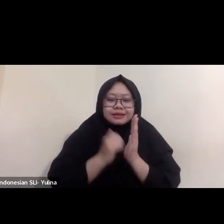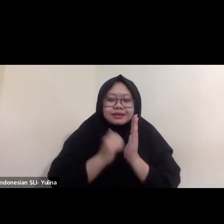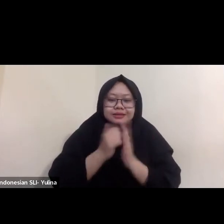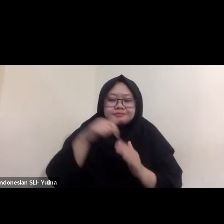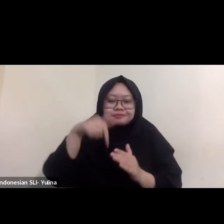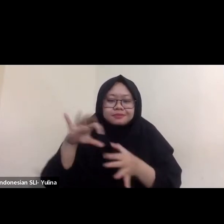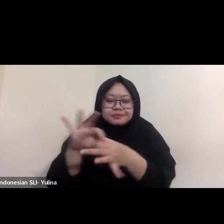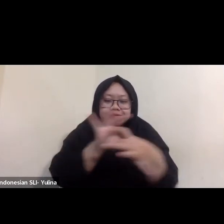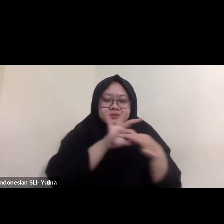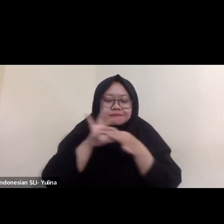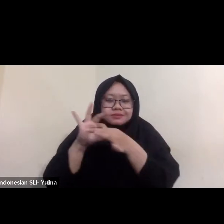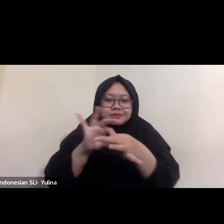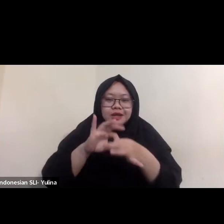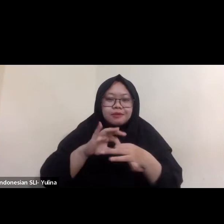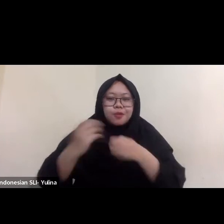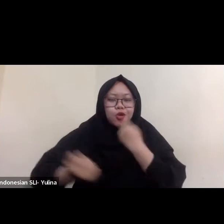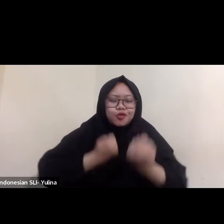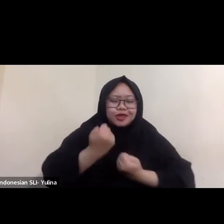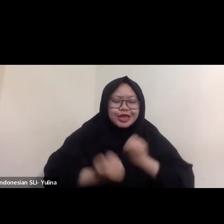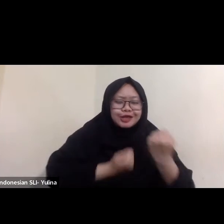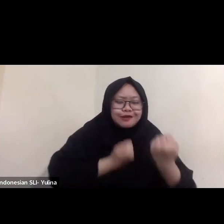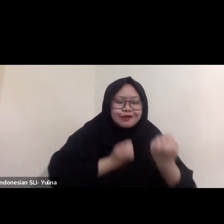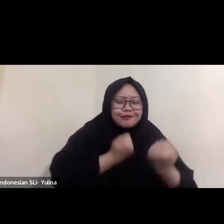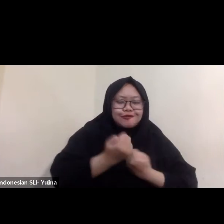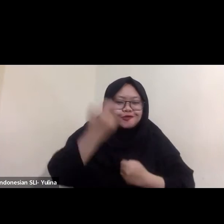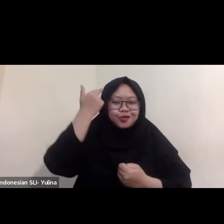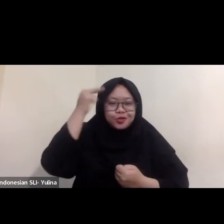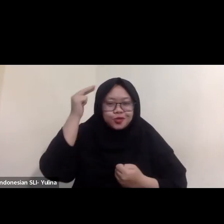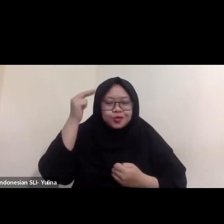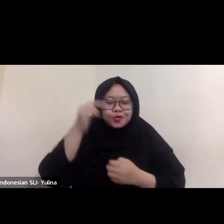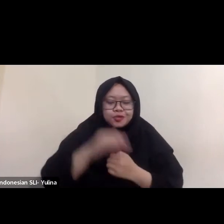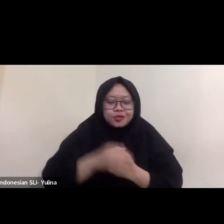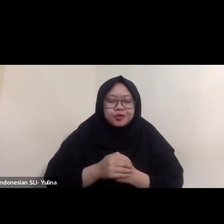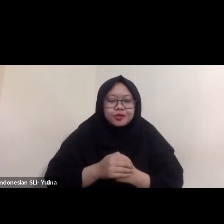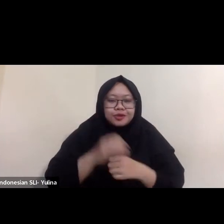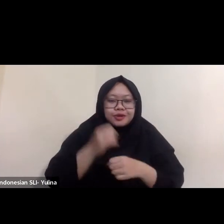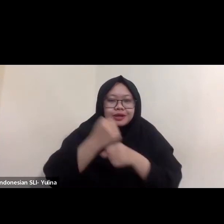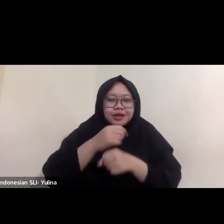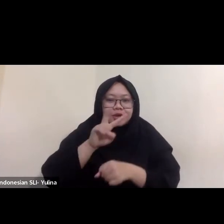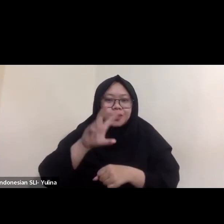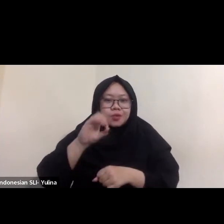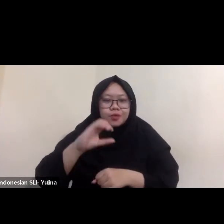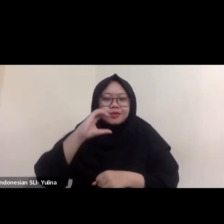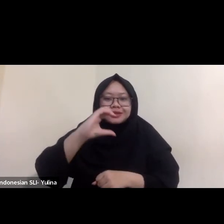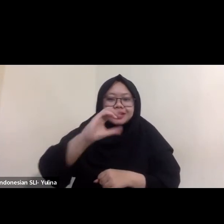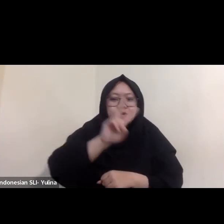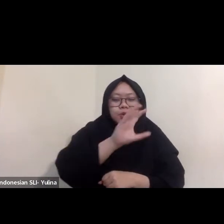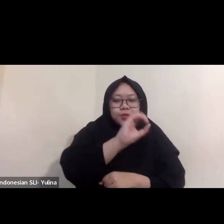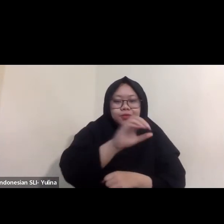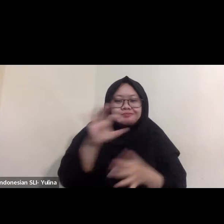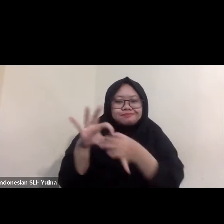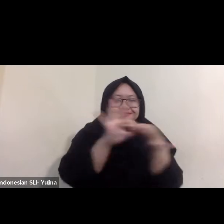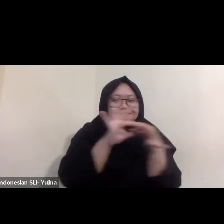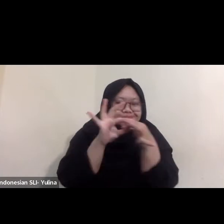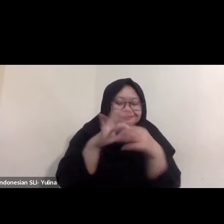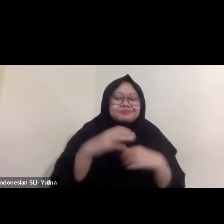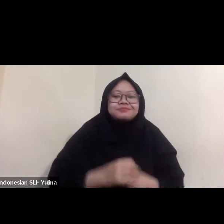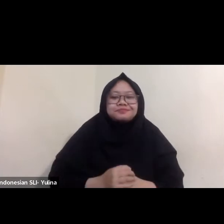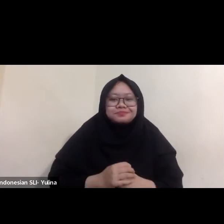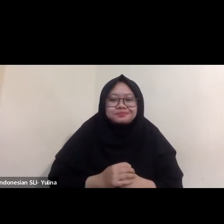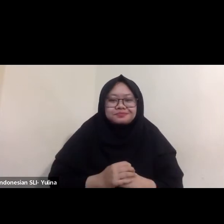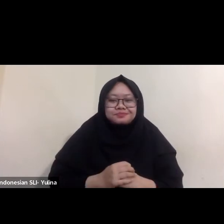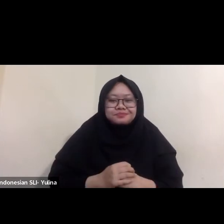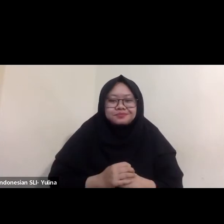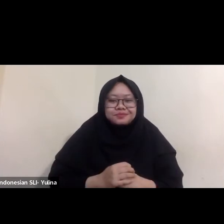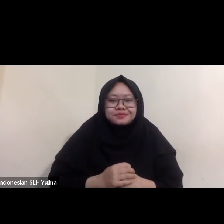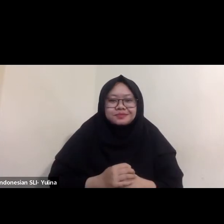Group, and the G20 Working Group. Thank you so much. Mohon maaf kurang lebihnya. Over to